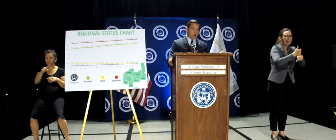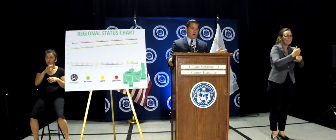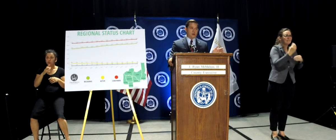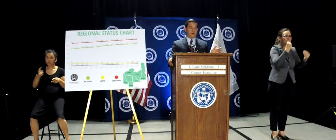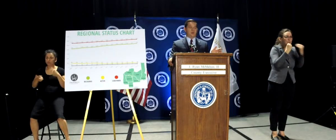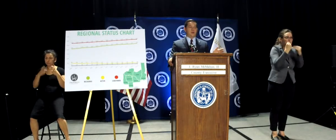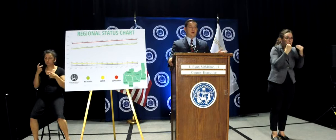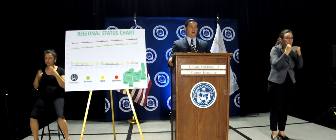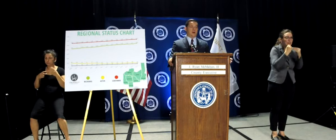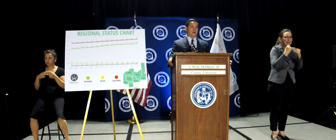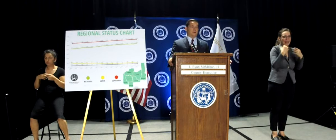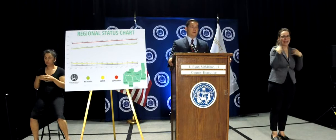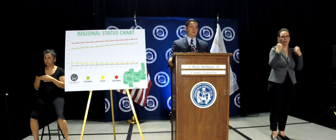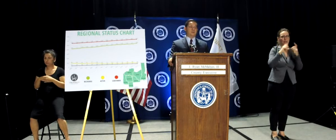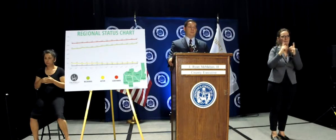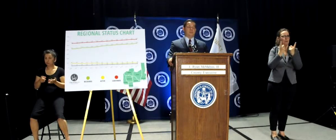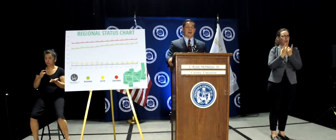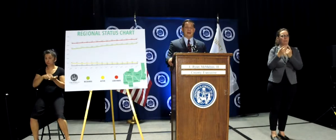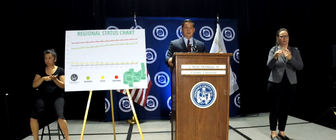first started.